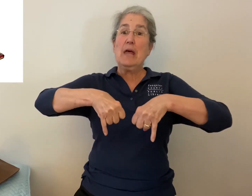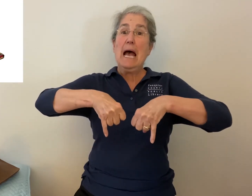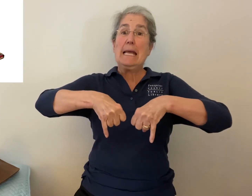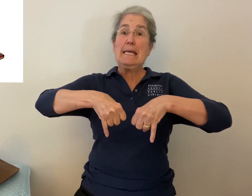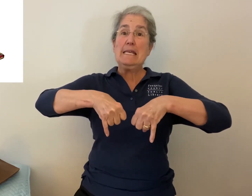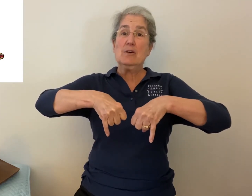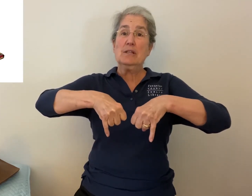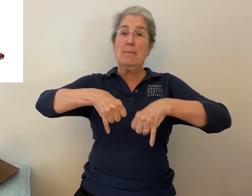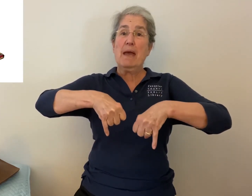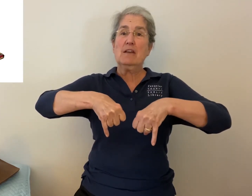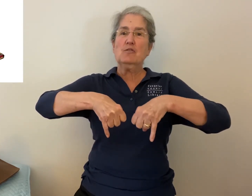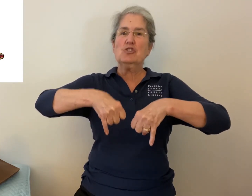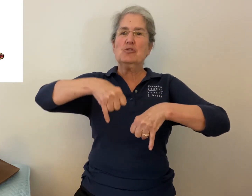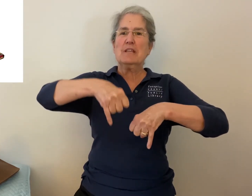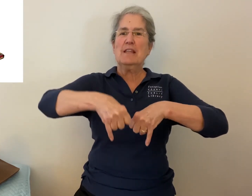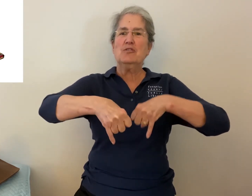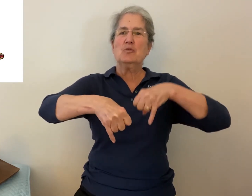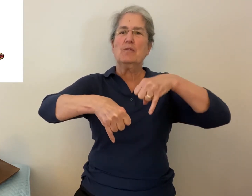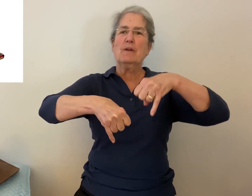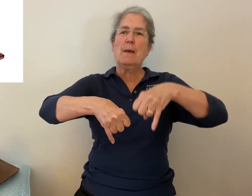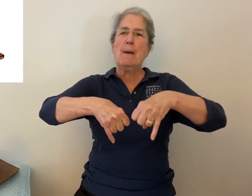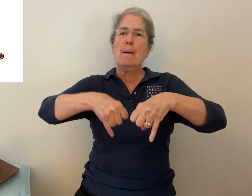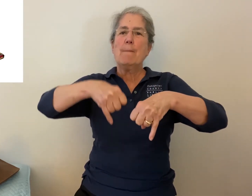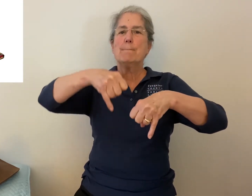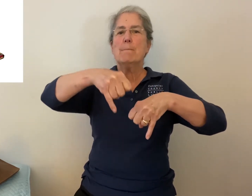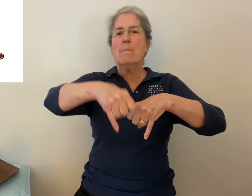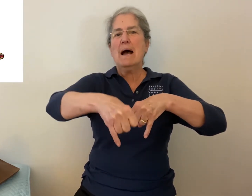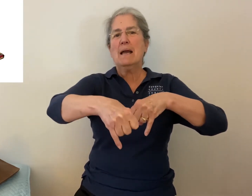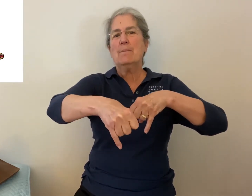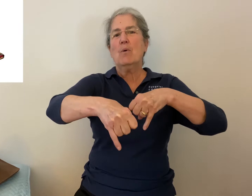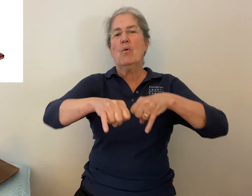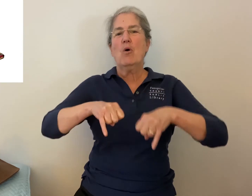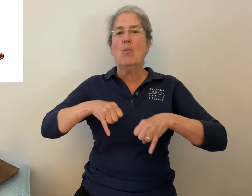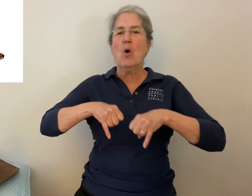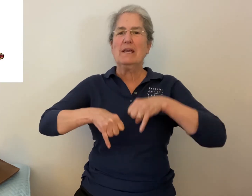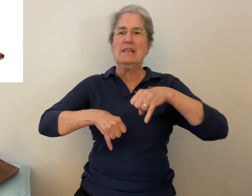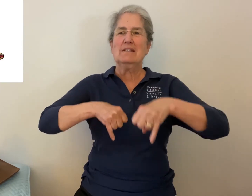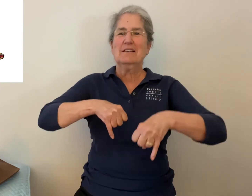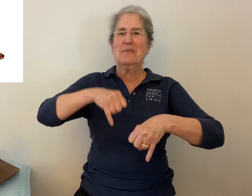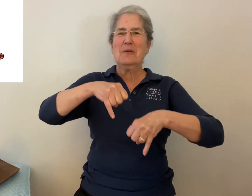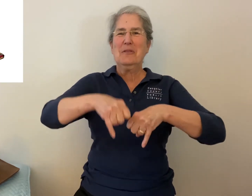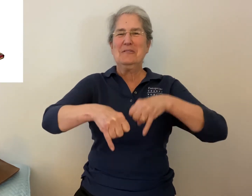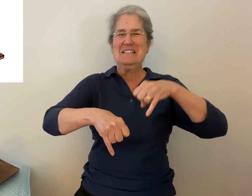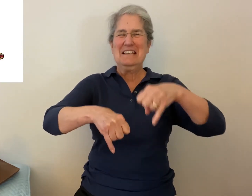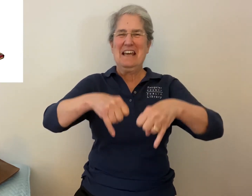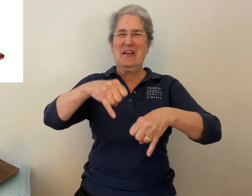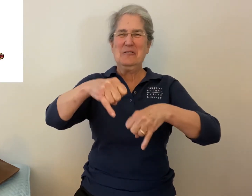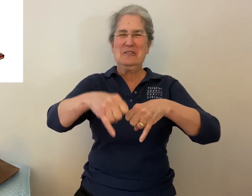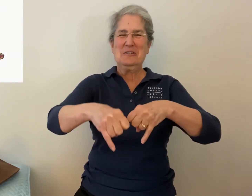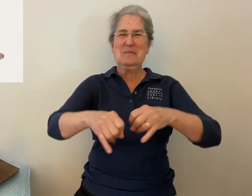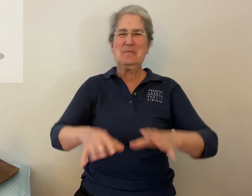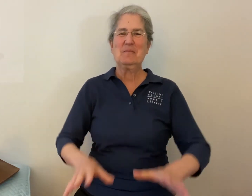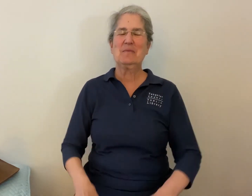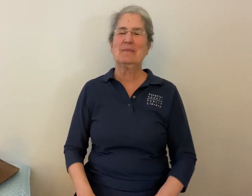high heel at the back of your shoes, and then you sort of mime walking with those stilettos.